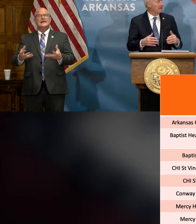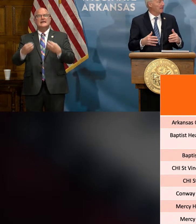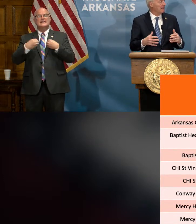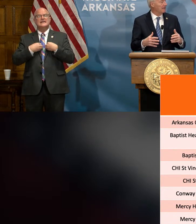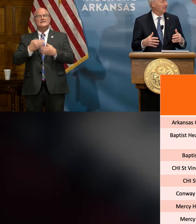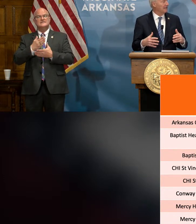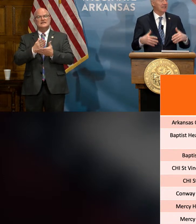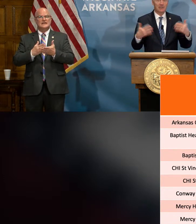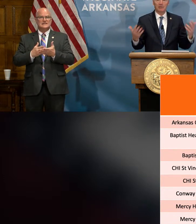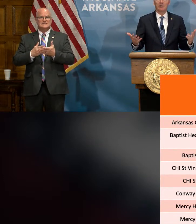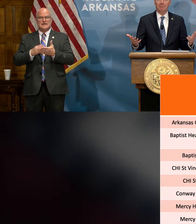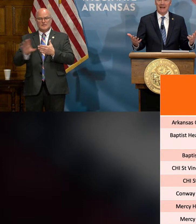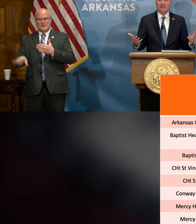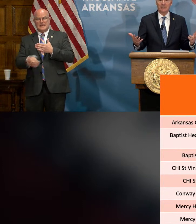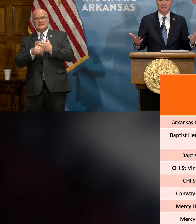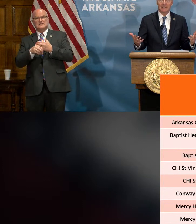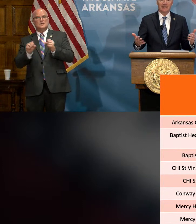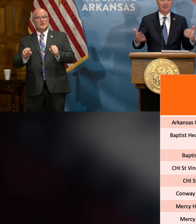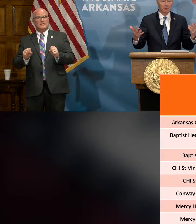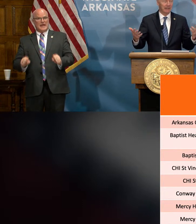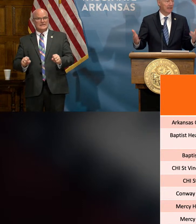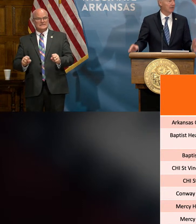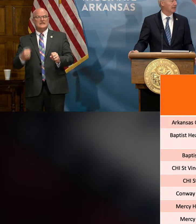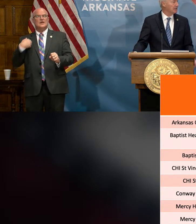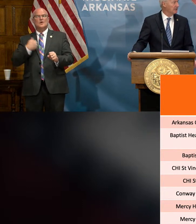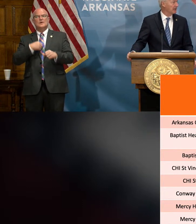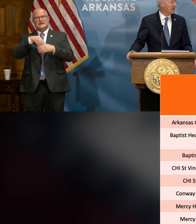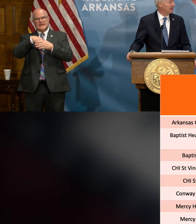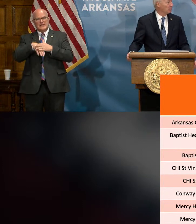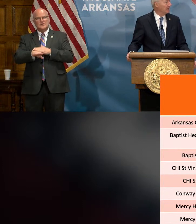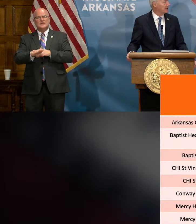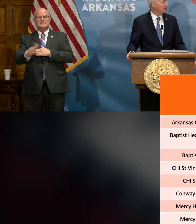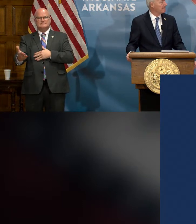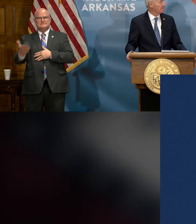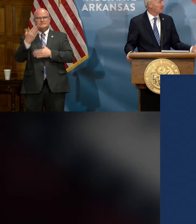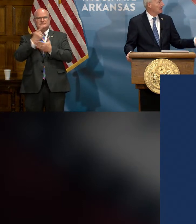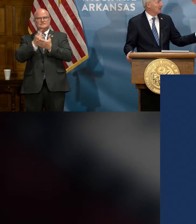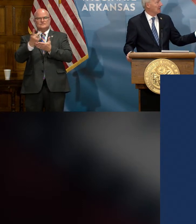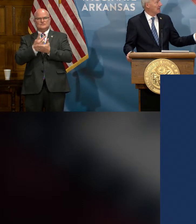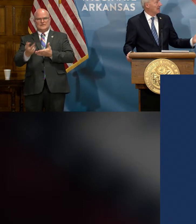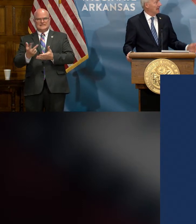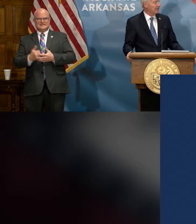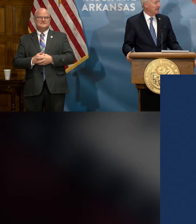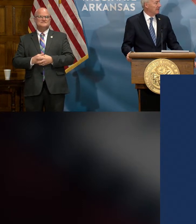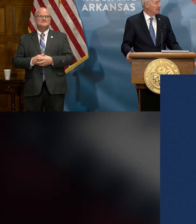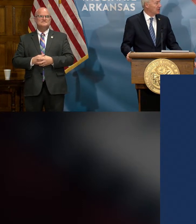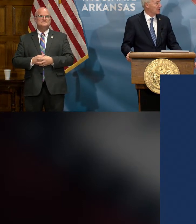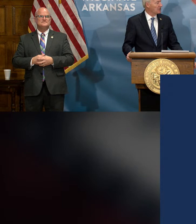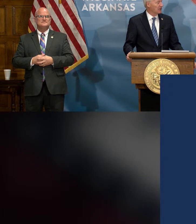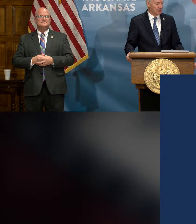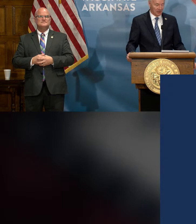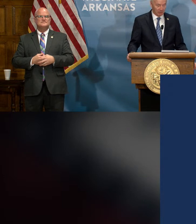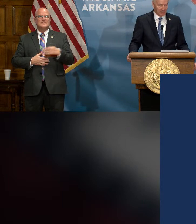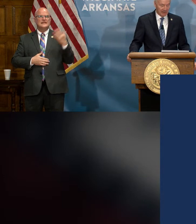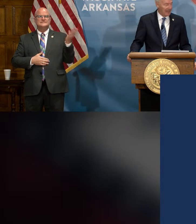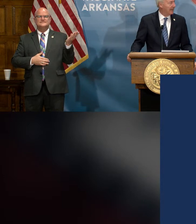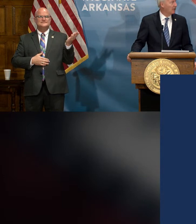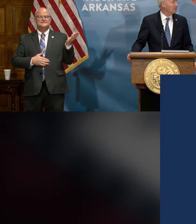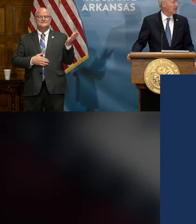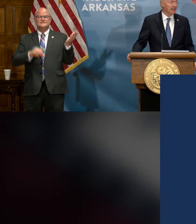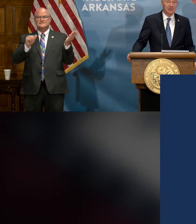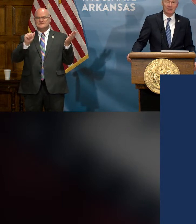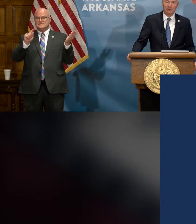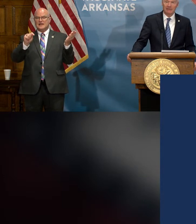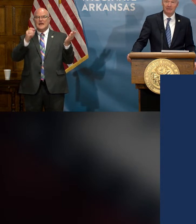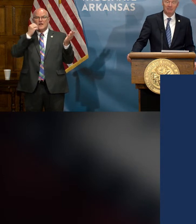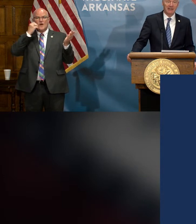some additional capacity as we enter into the coming weeks. And then this just shows the